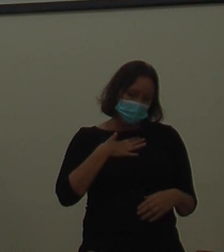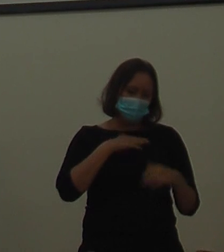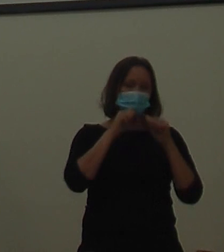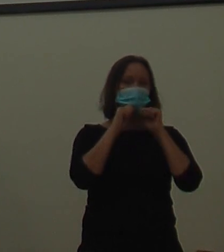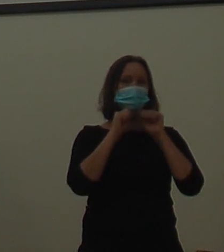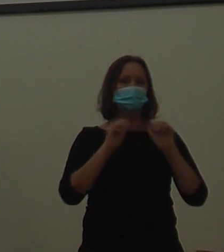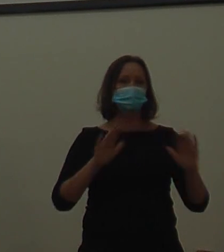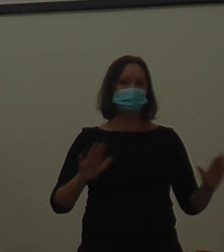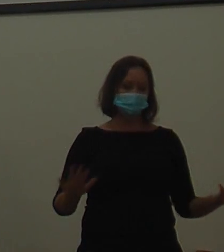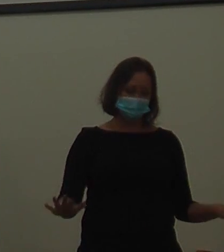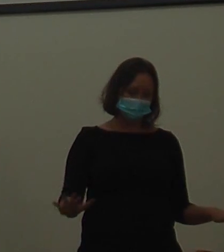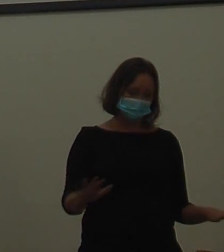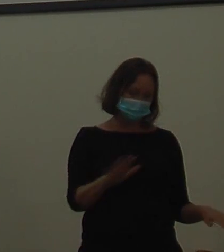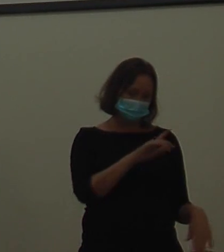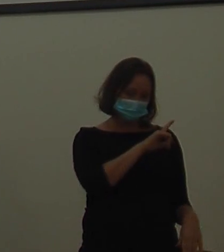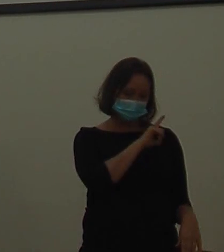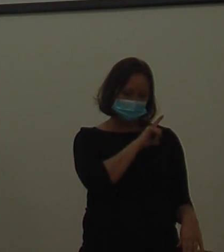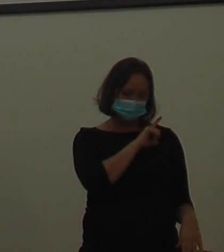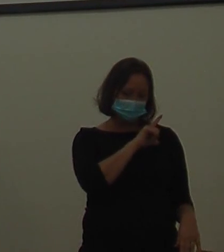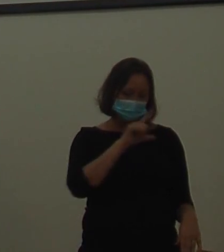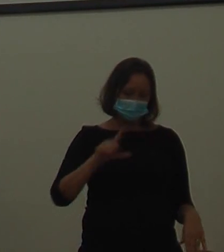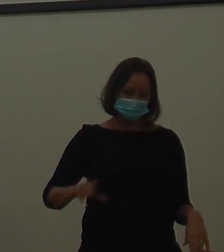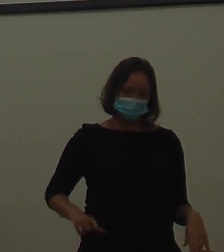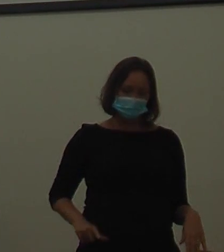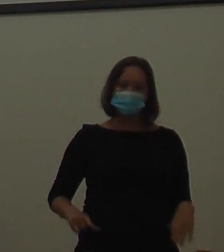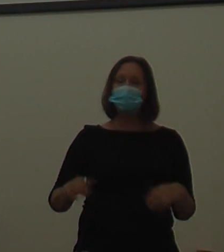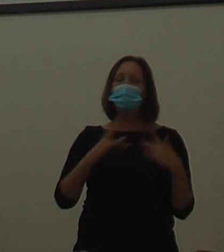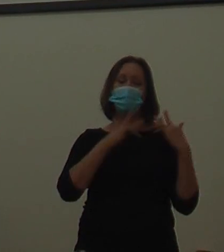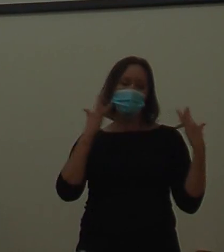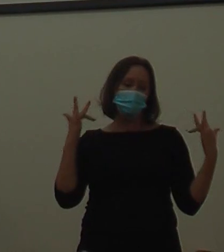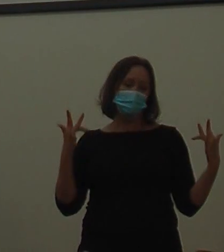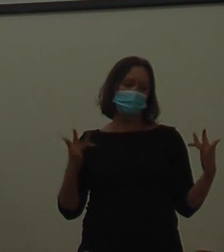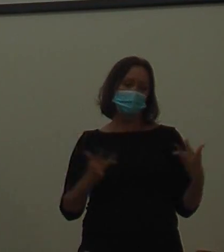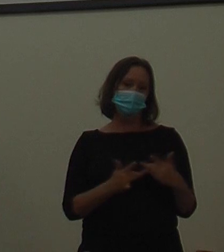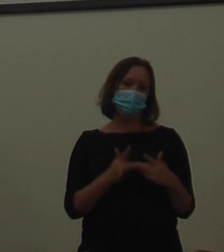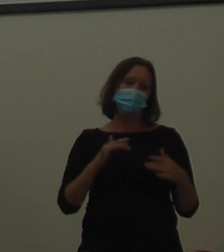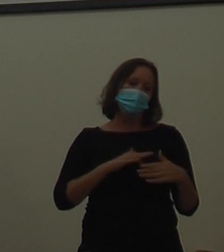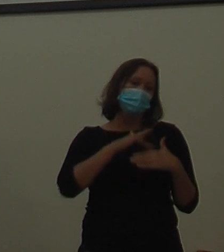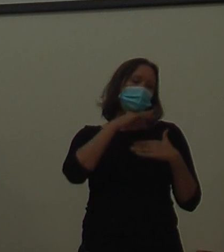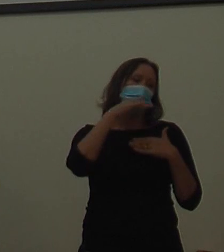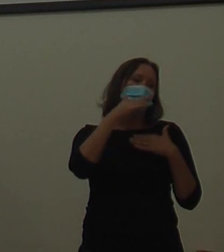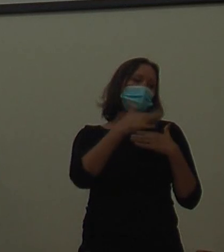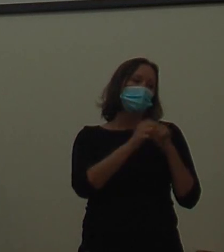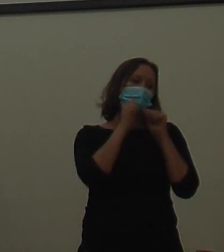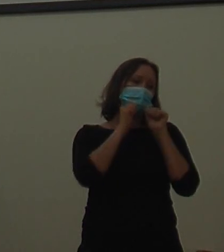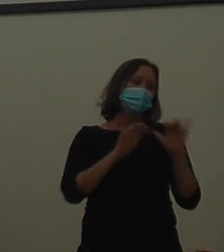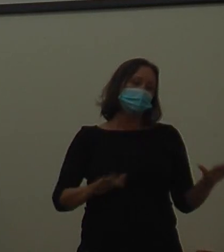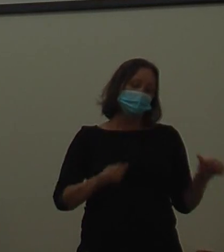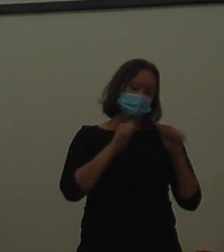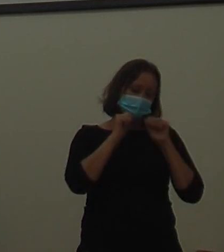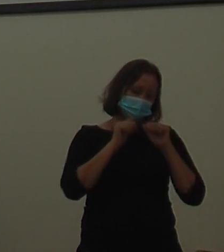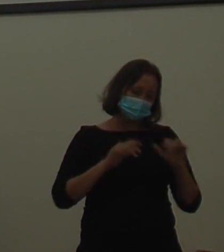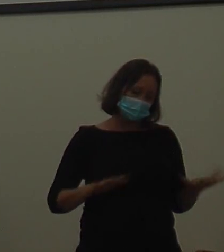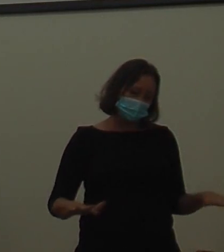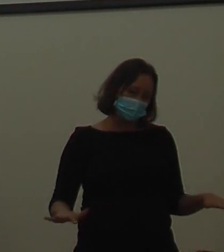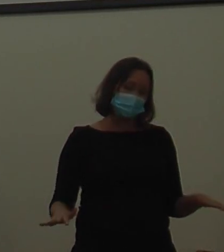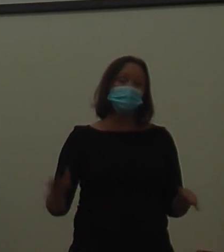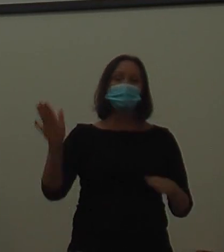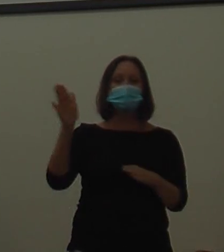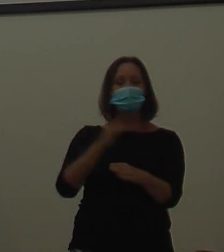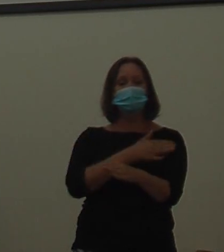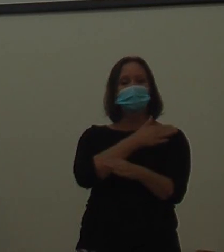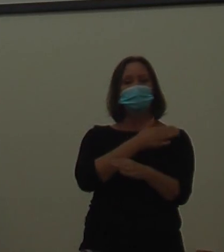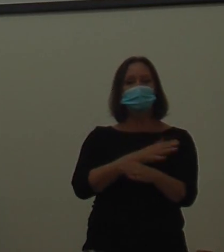so showers of great blessing o'er my heart will flow. Sing to